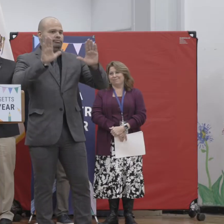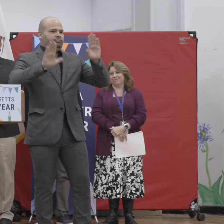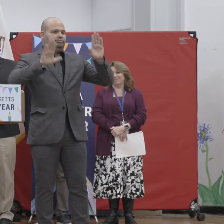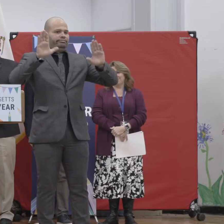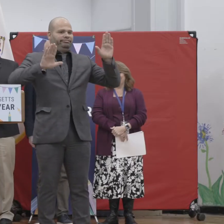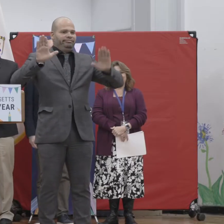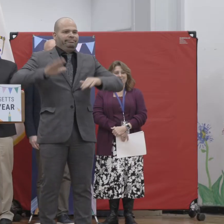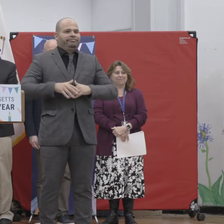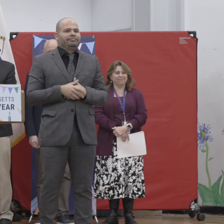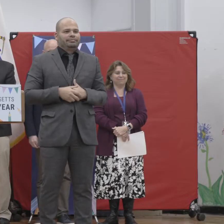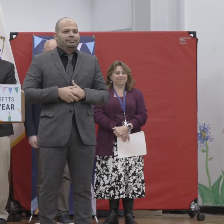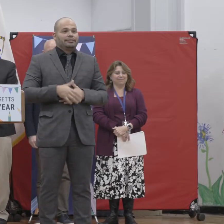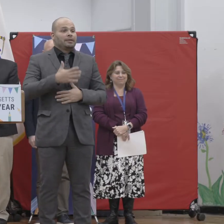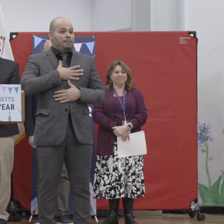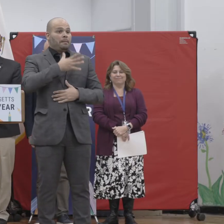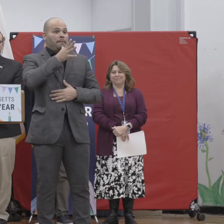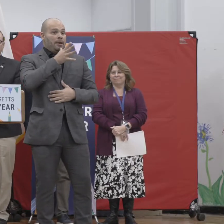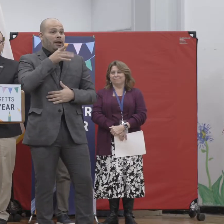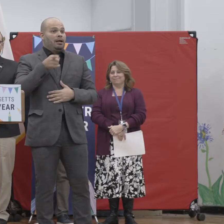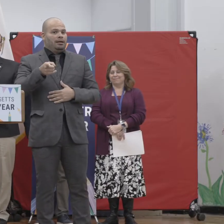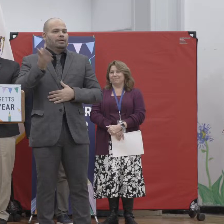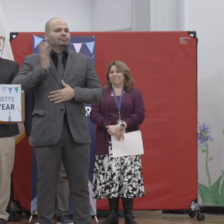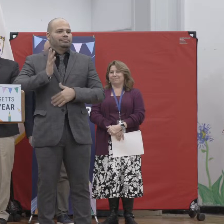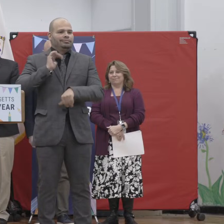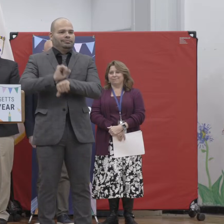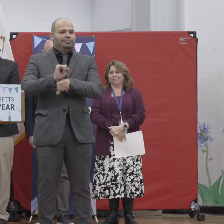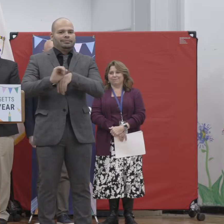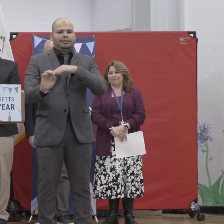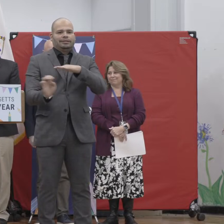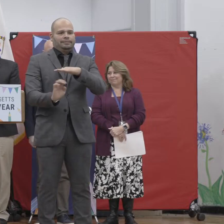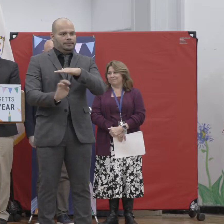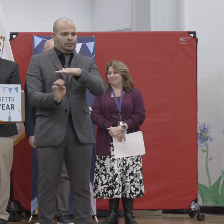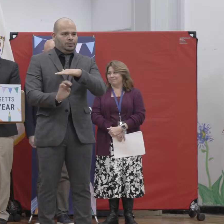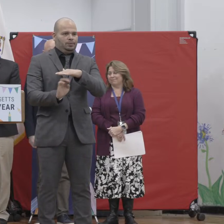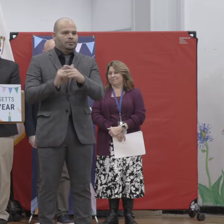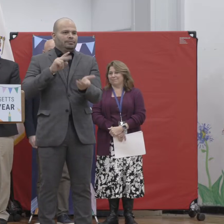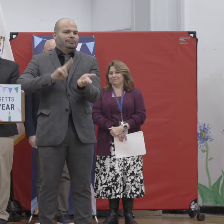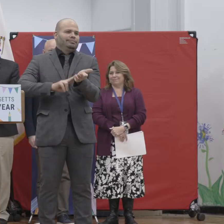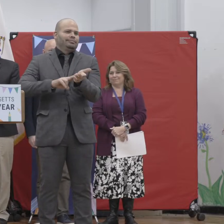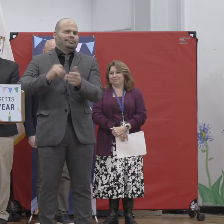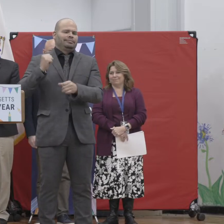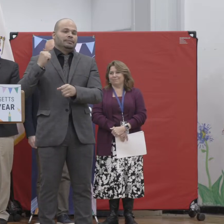my mom was a school nurse in an elementary school for a long, long time. And